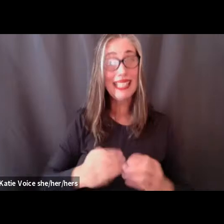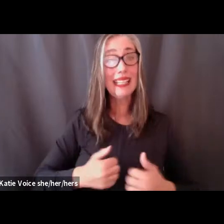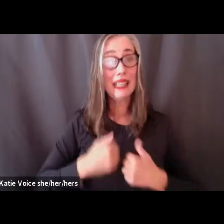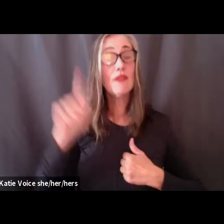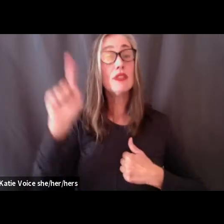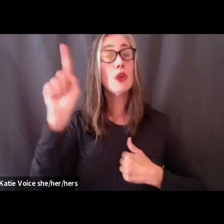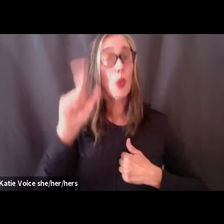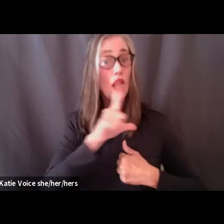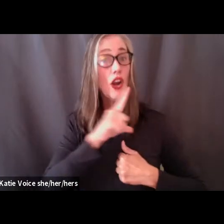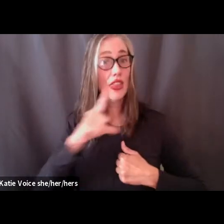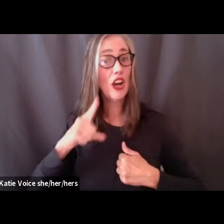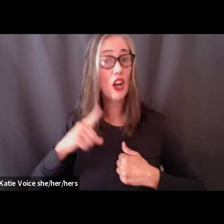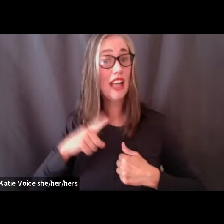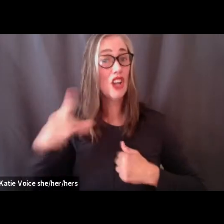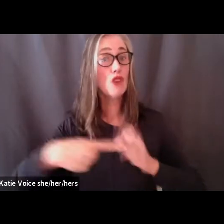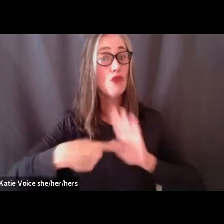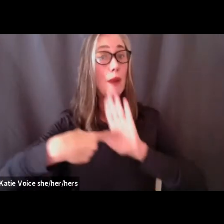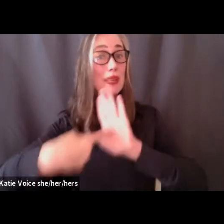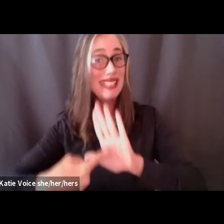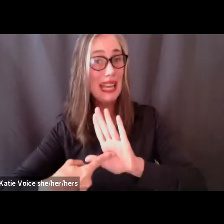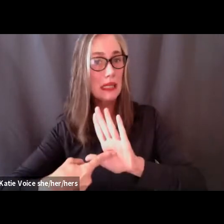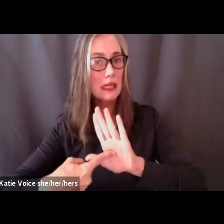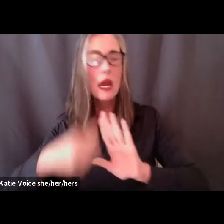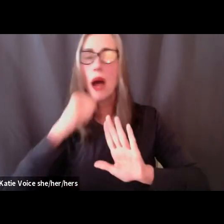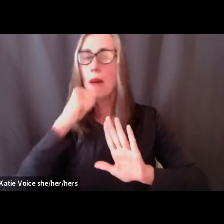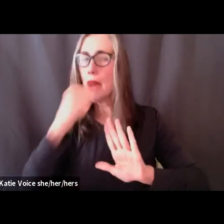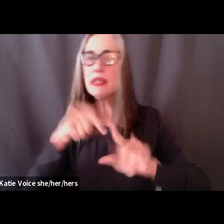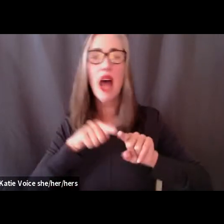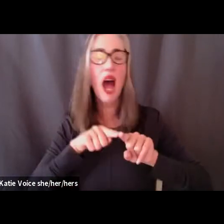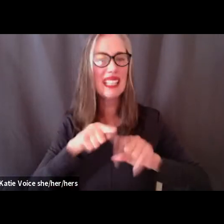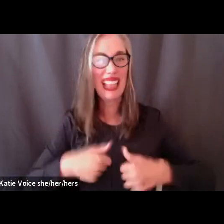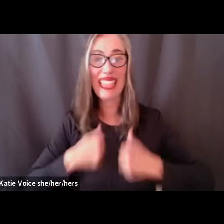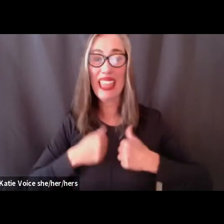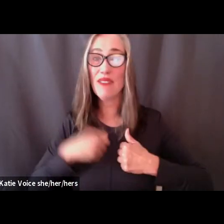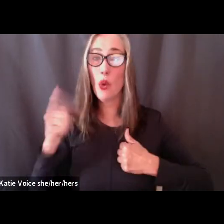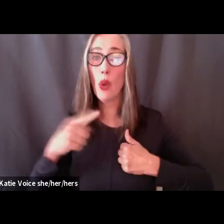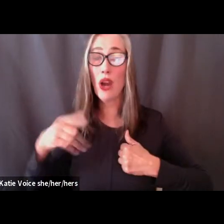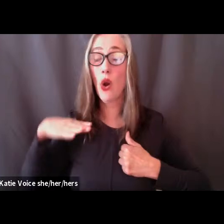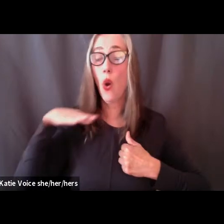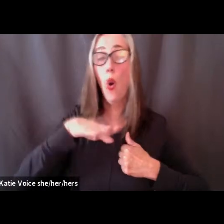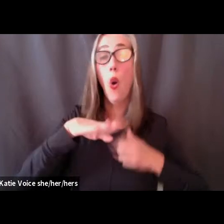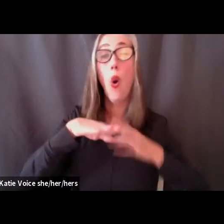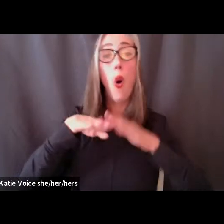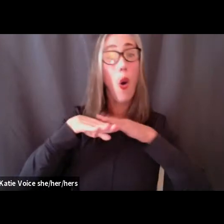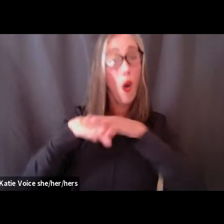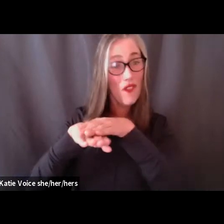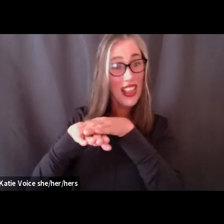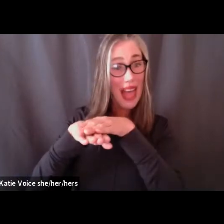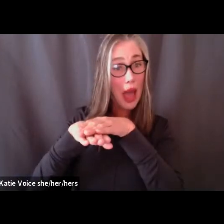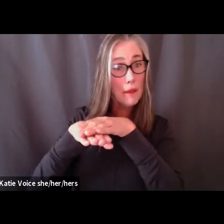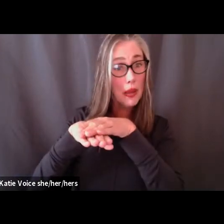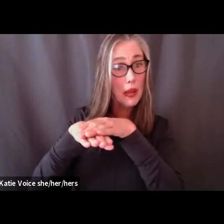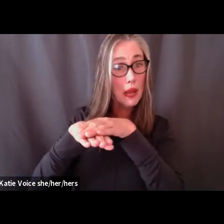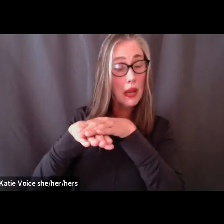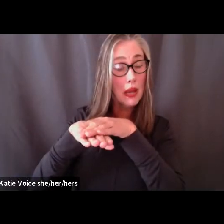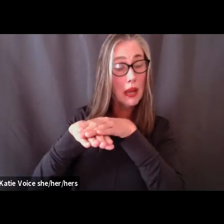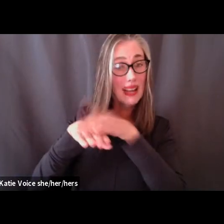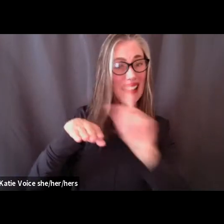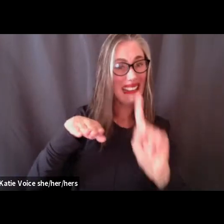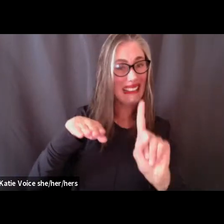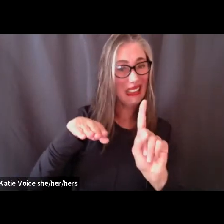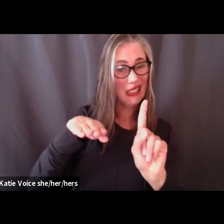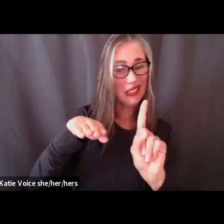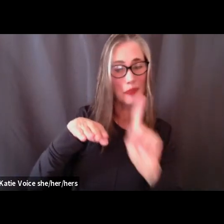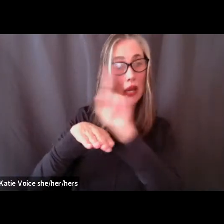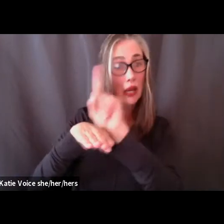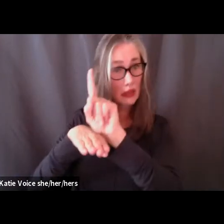currently represents, but not in the overlap area, they will still be able to participate